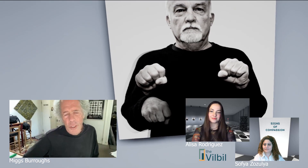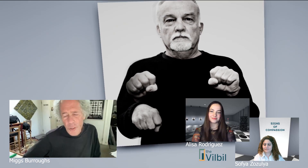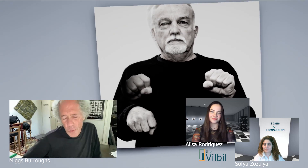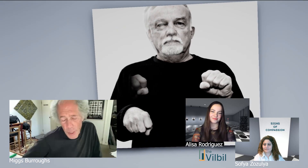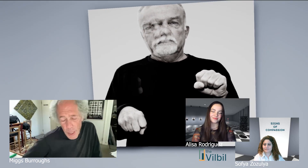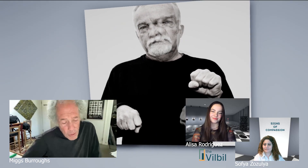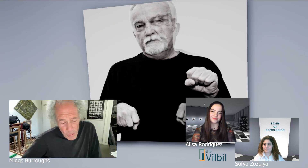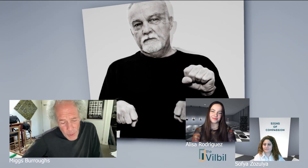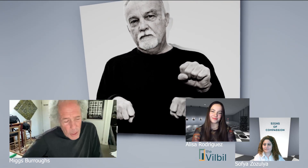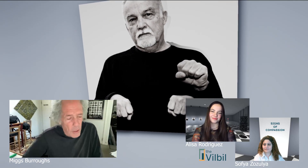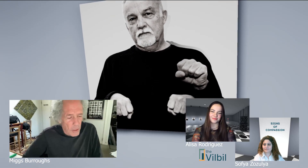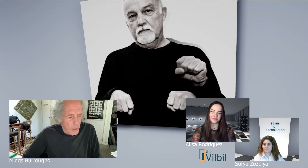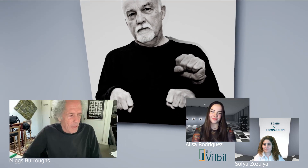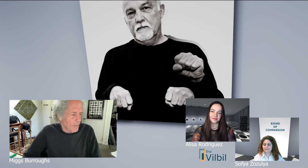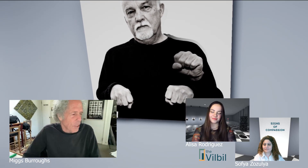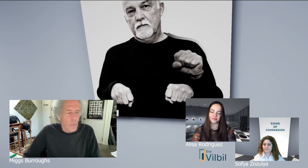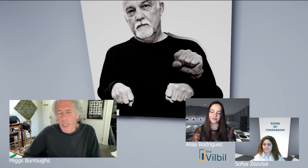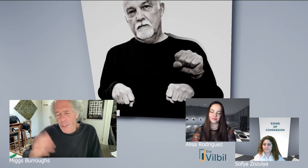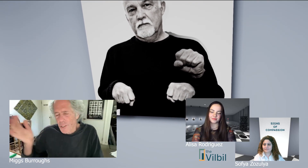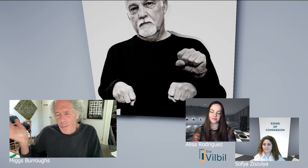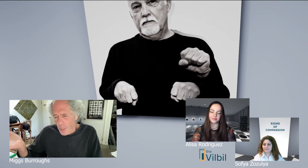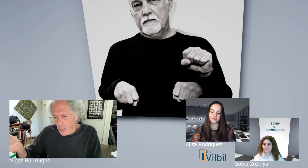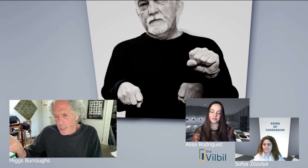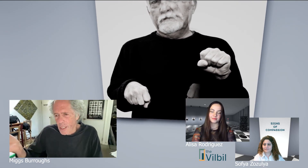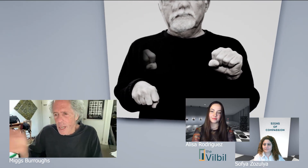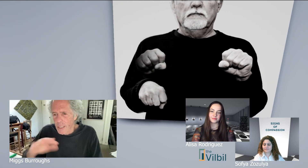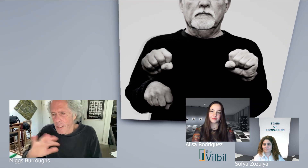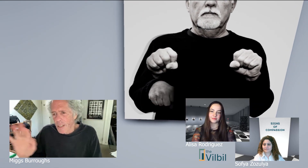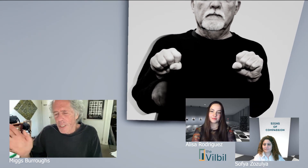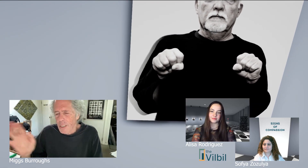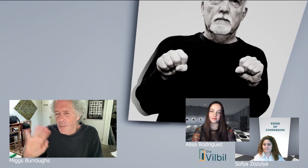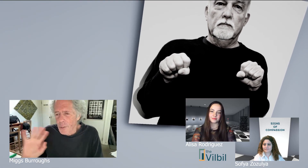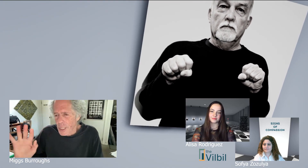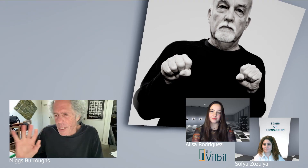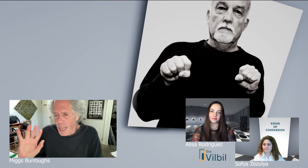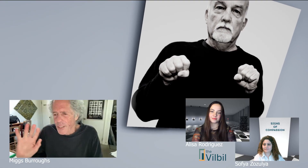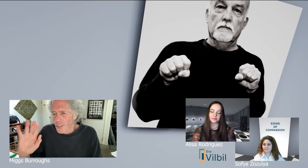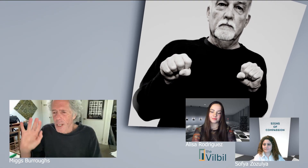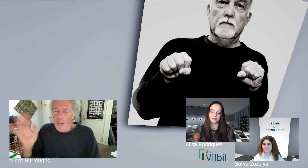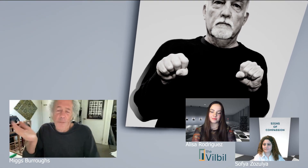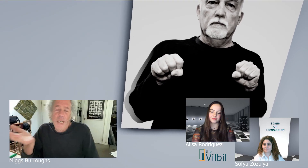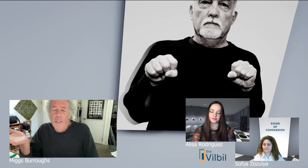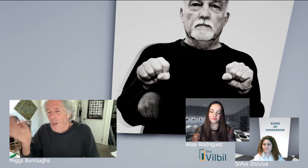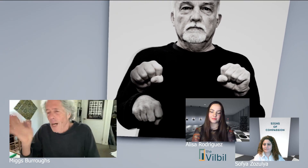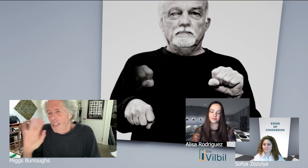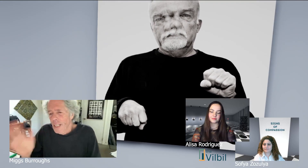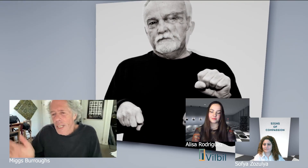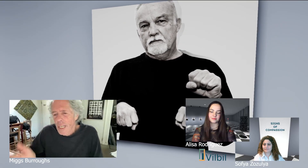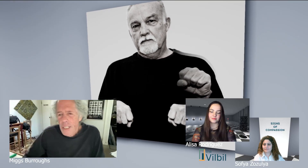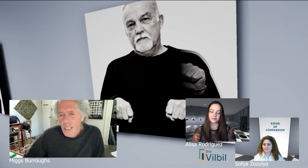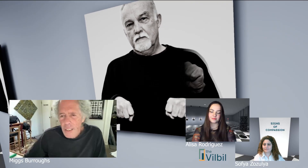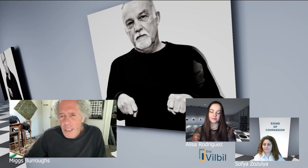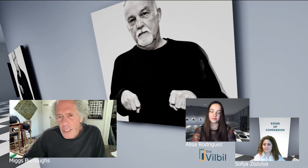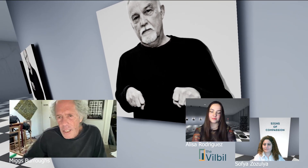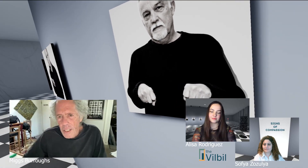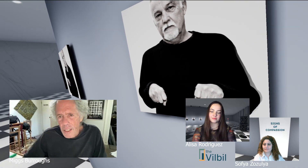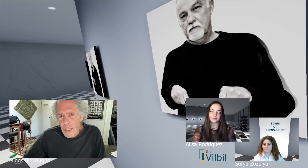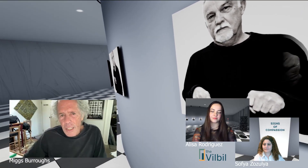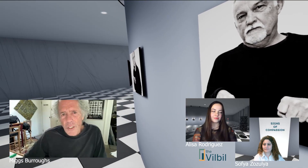is whatever the culmination of my, I don't think I'll ever do anything as, well, I don't know. That